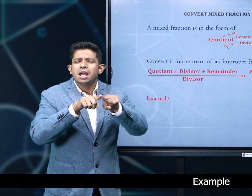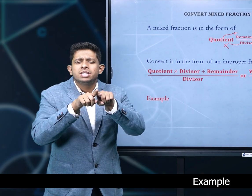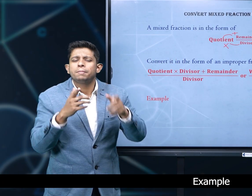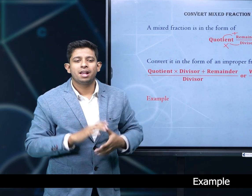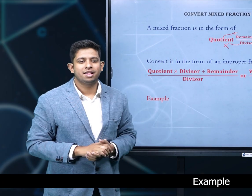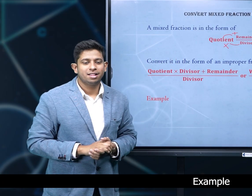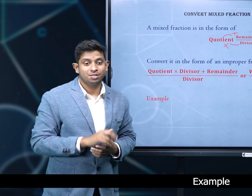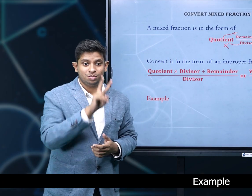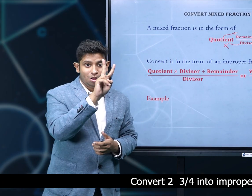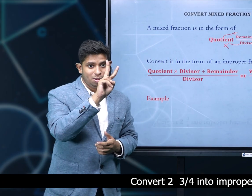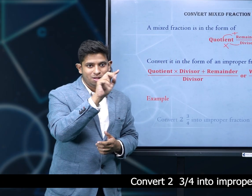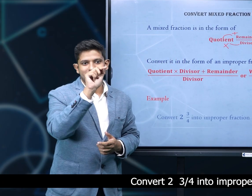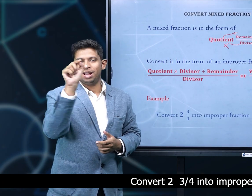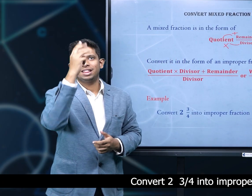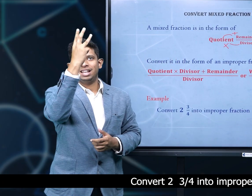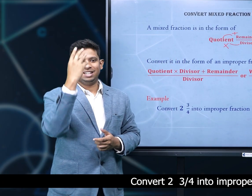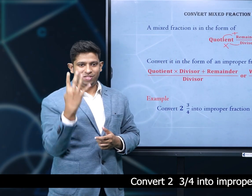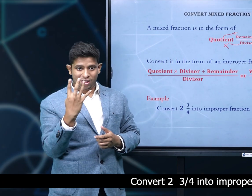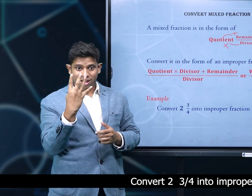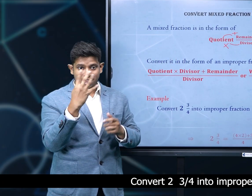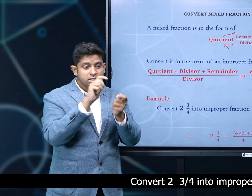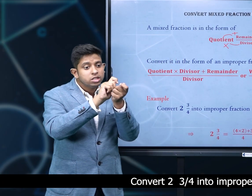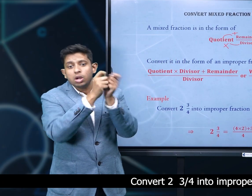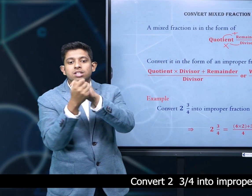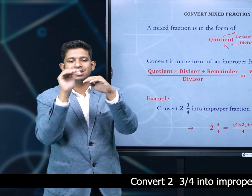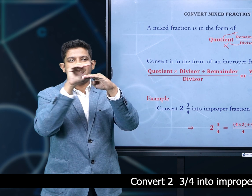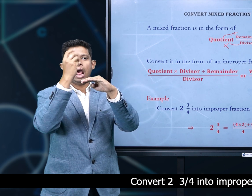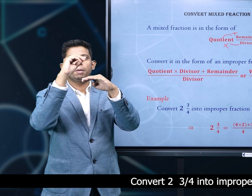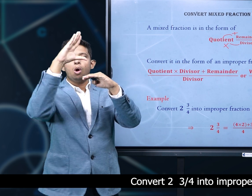Example: convert 2/3 by 4 into improper fraction.